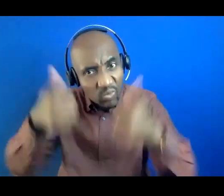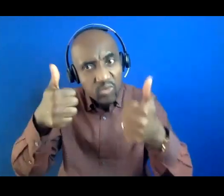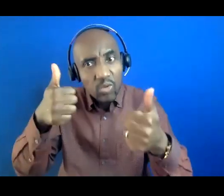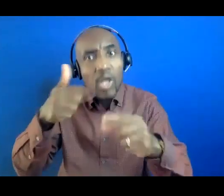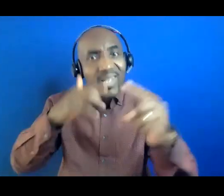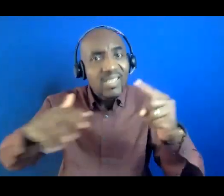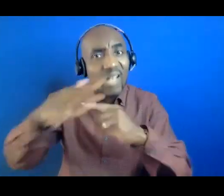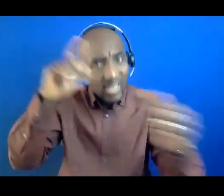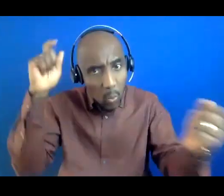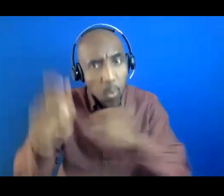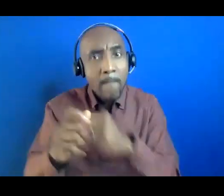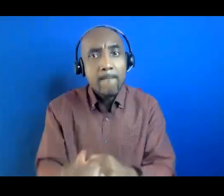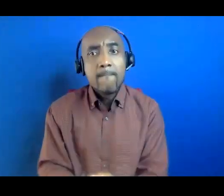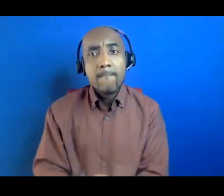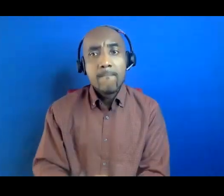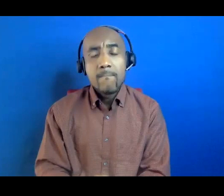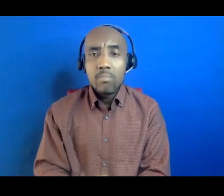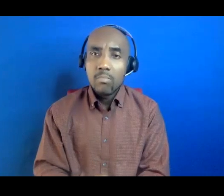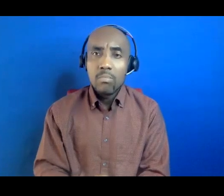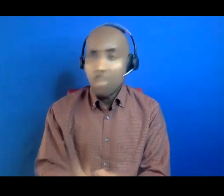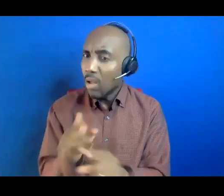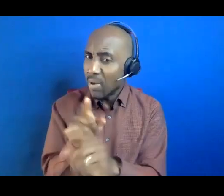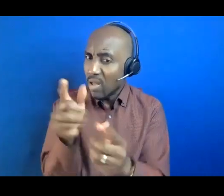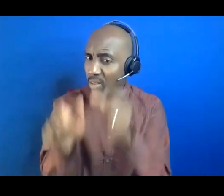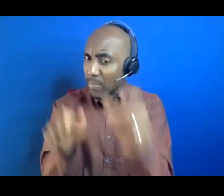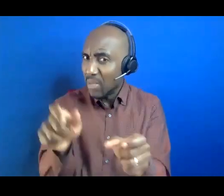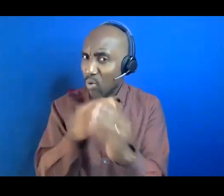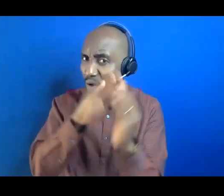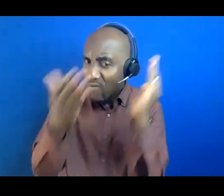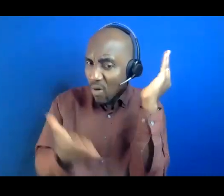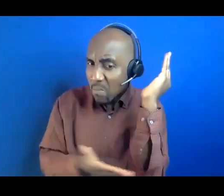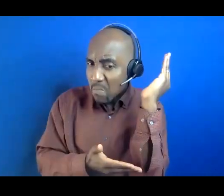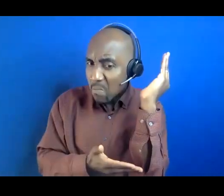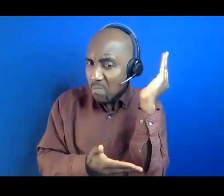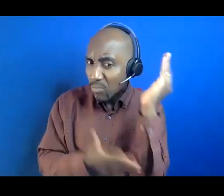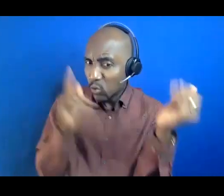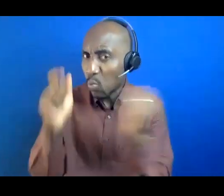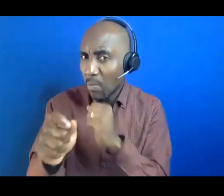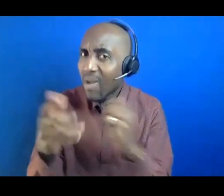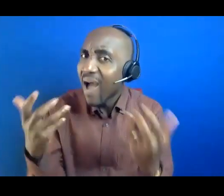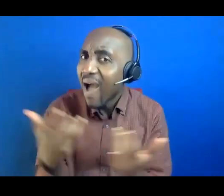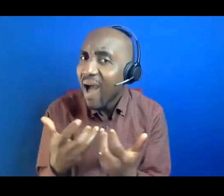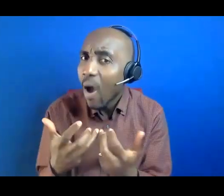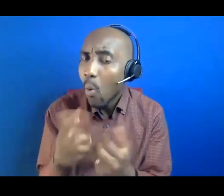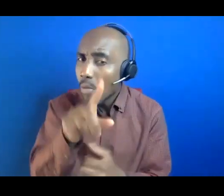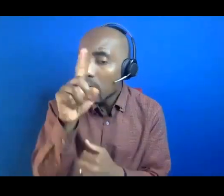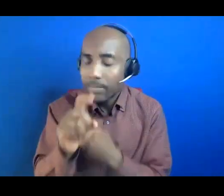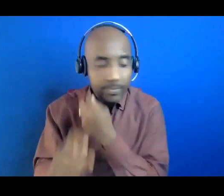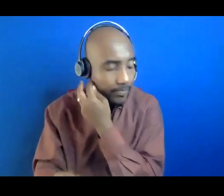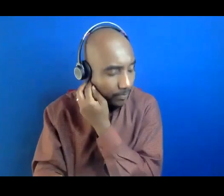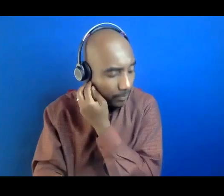society. How did they do that? How did they do that? Well, I think the first thing they